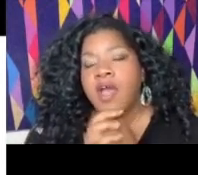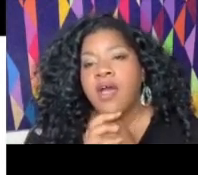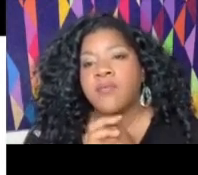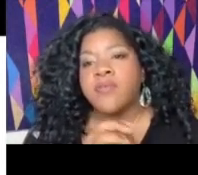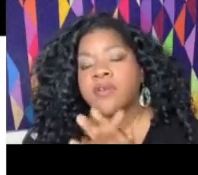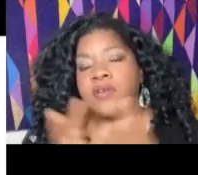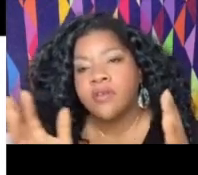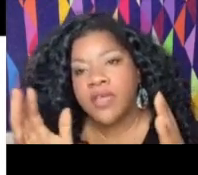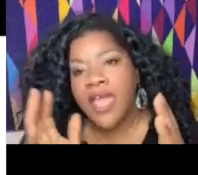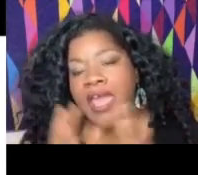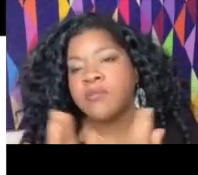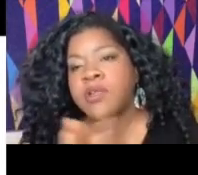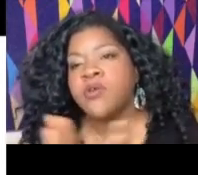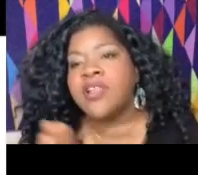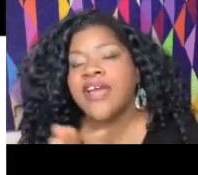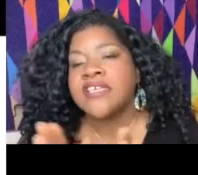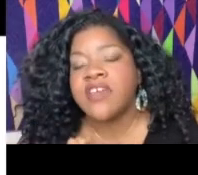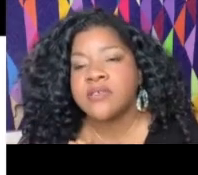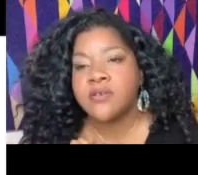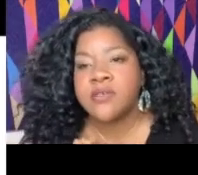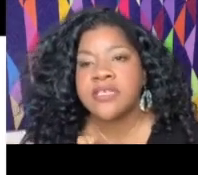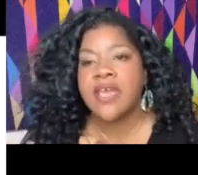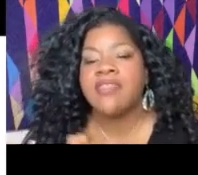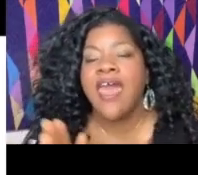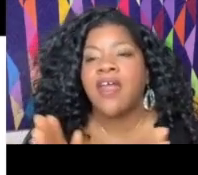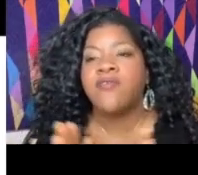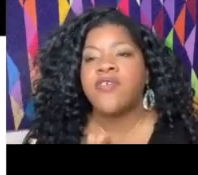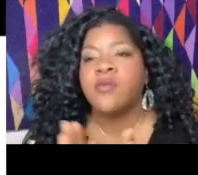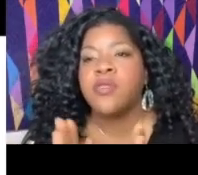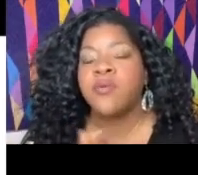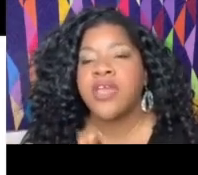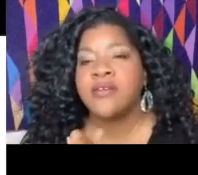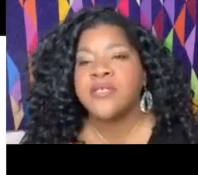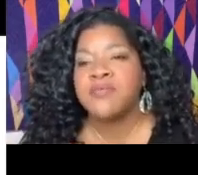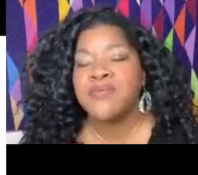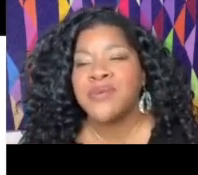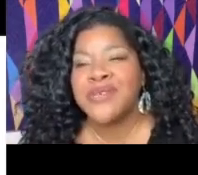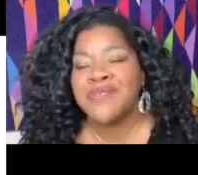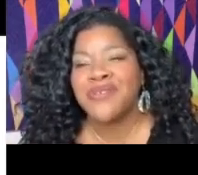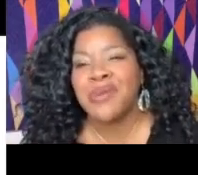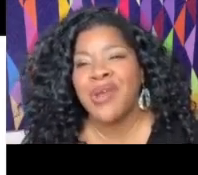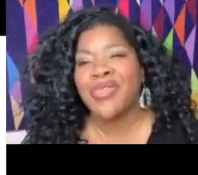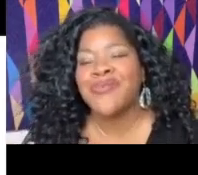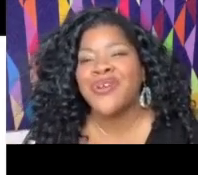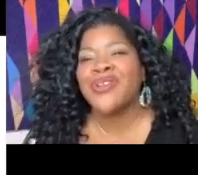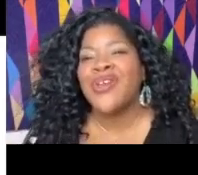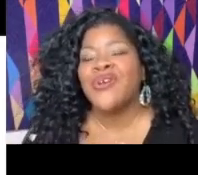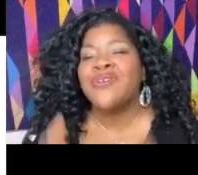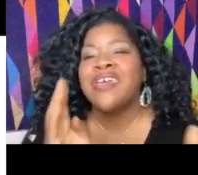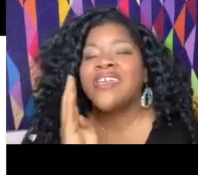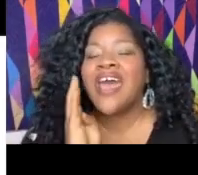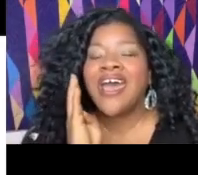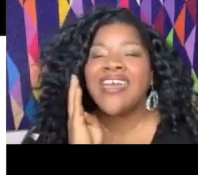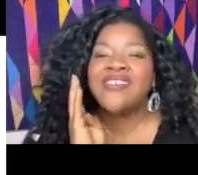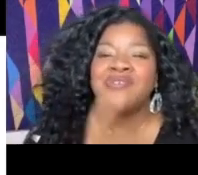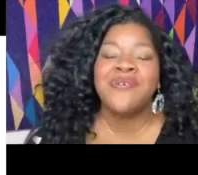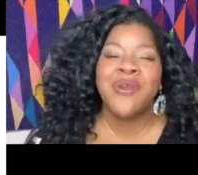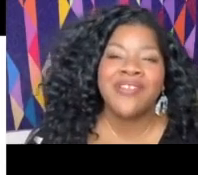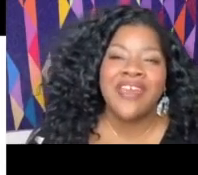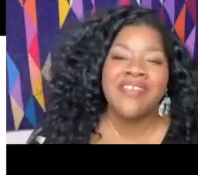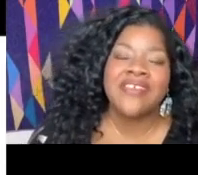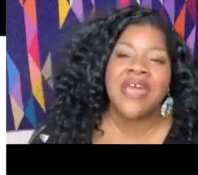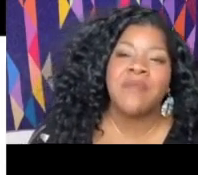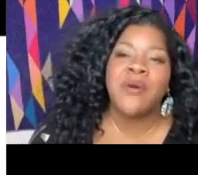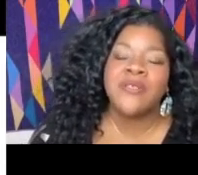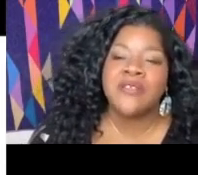are hand-blown glass vessels that are filled with prayers that people sent me from around the world. When I do a